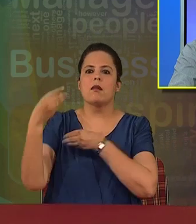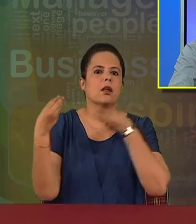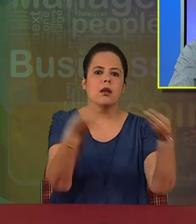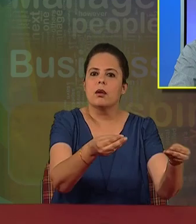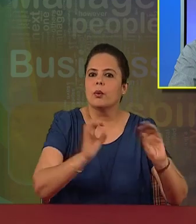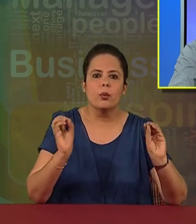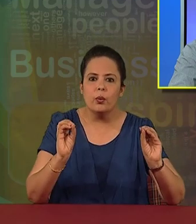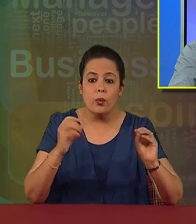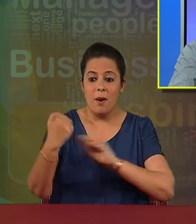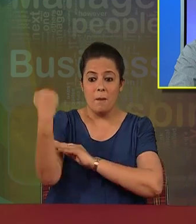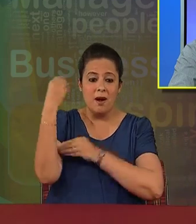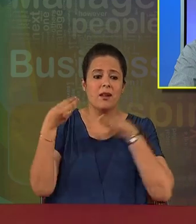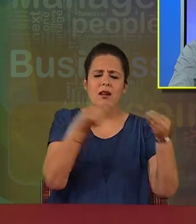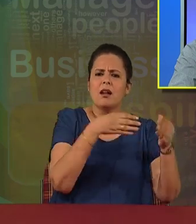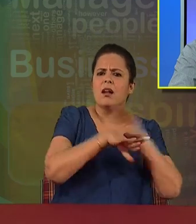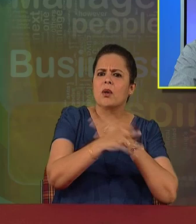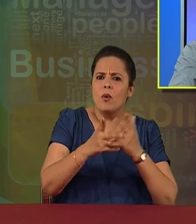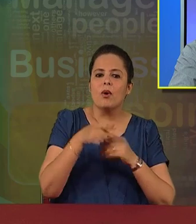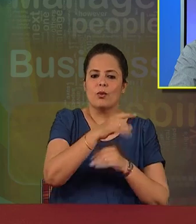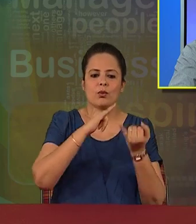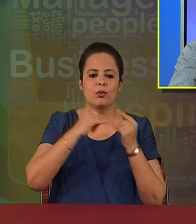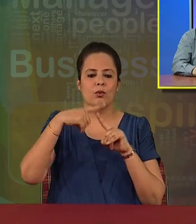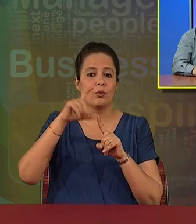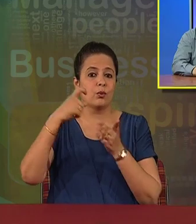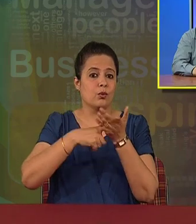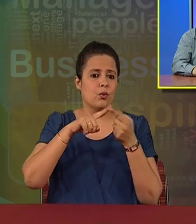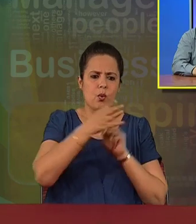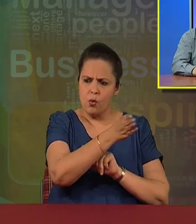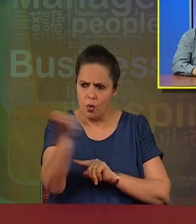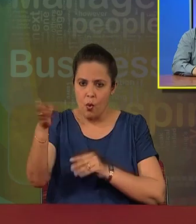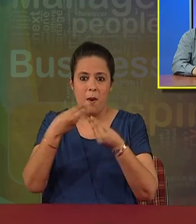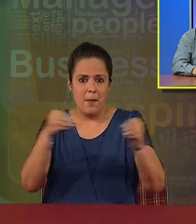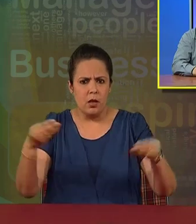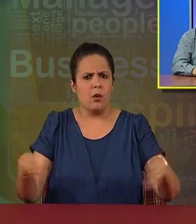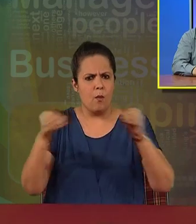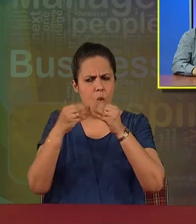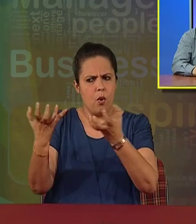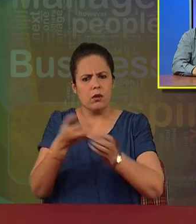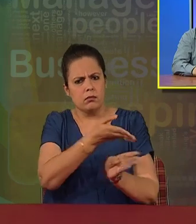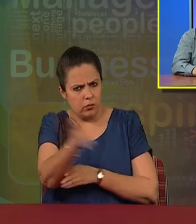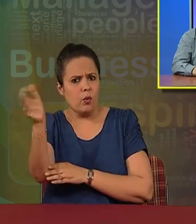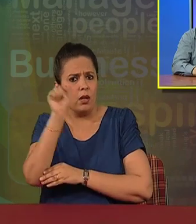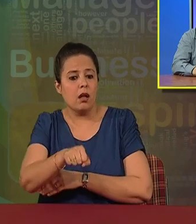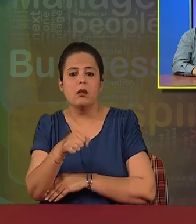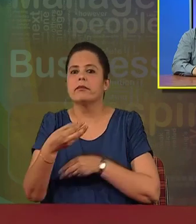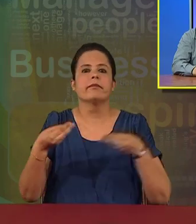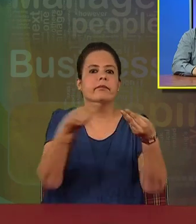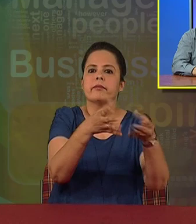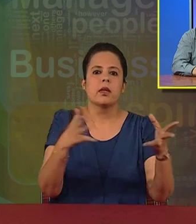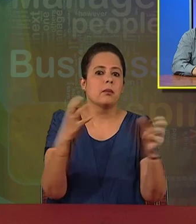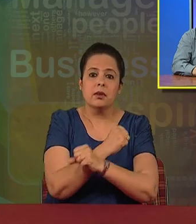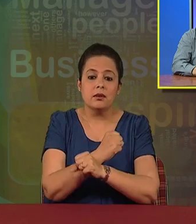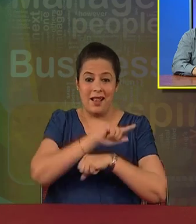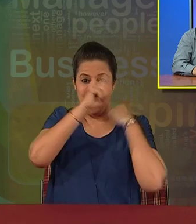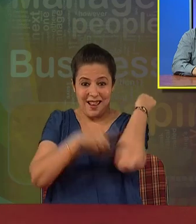the subordinate to take extra raw material from the store. At the end, the target of 6 lakh units were